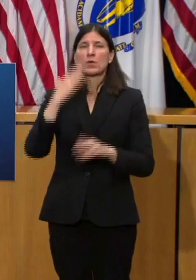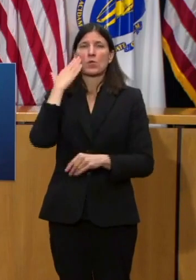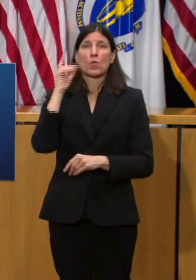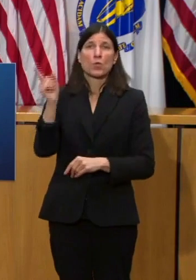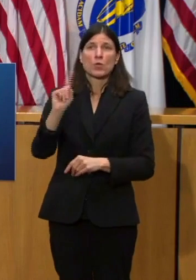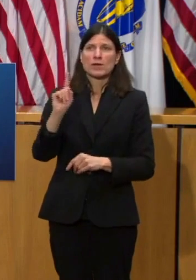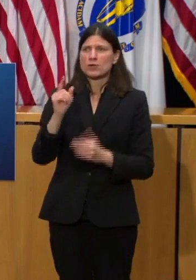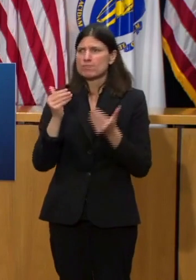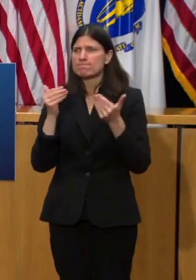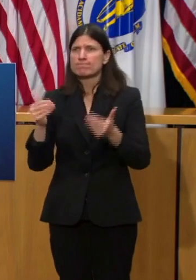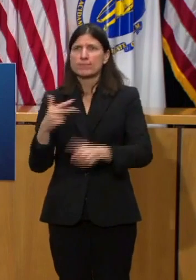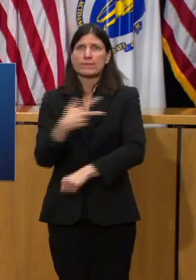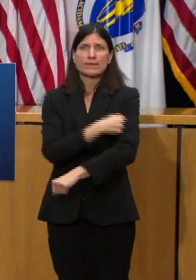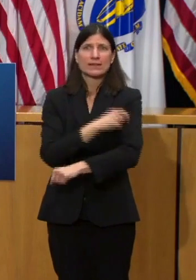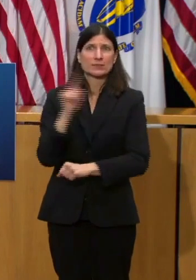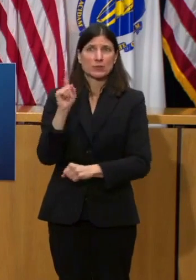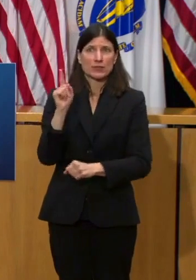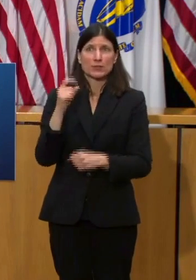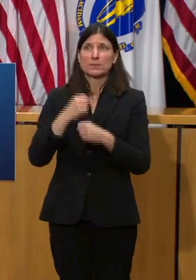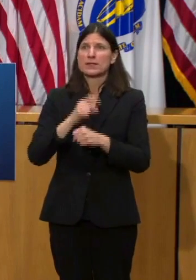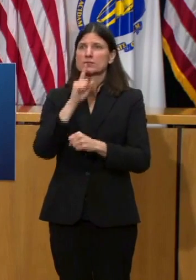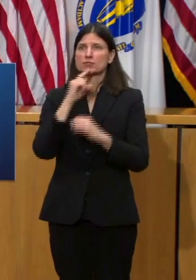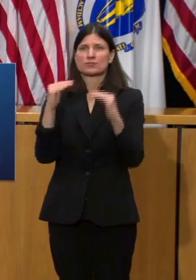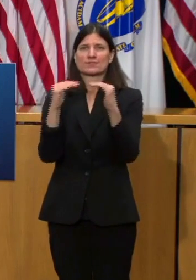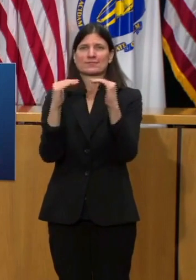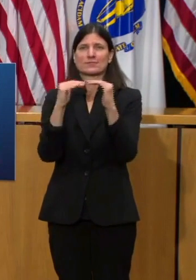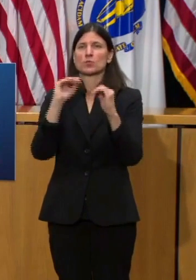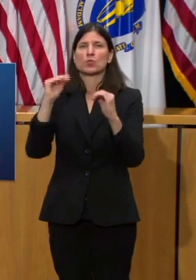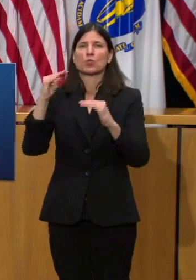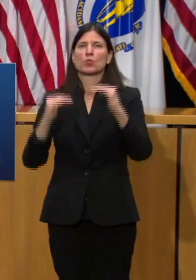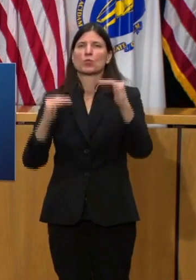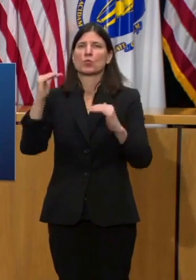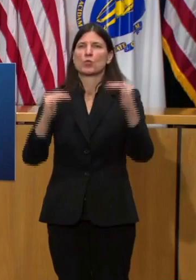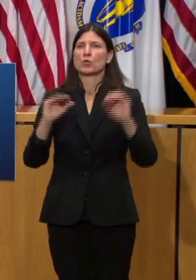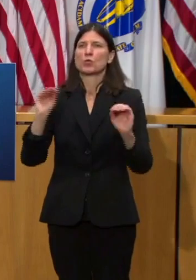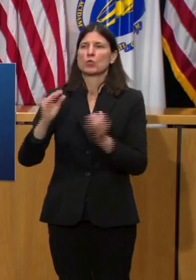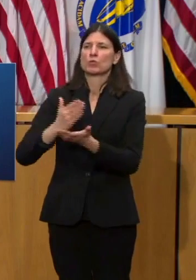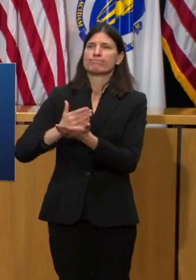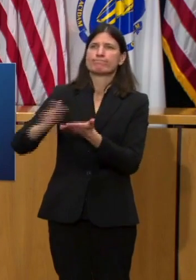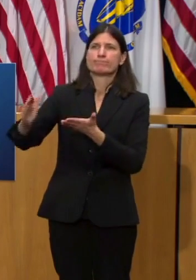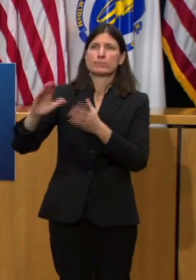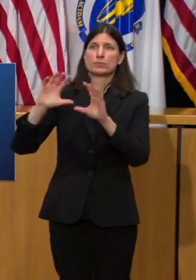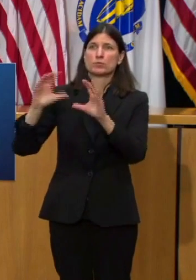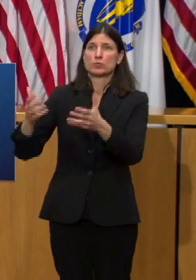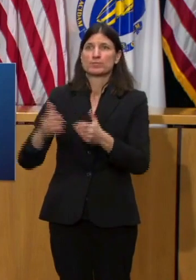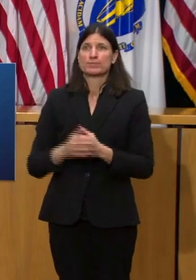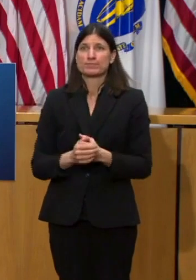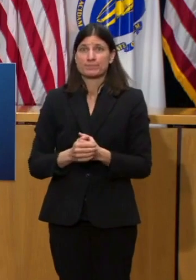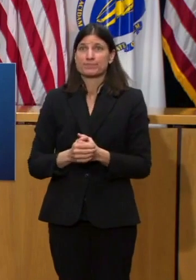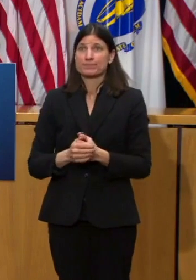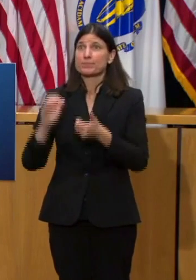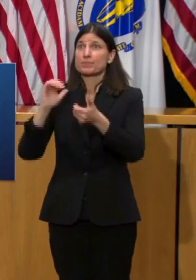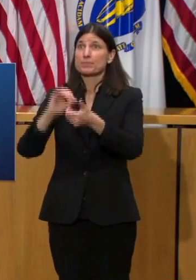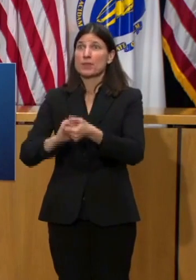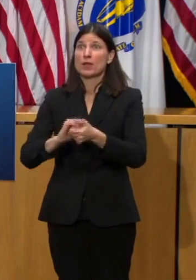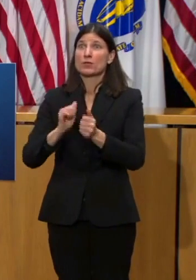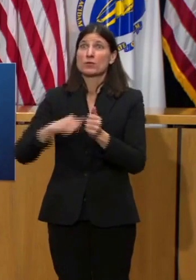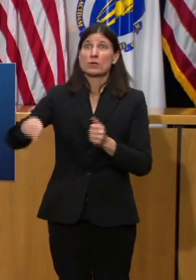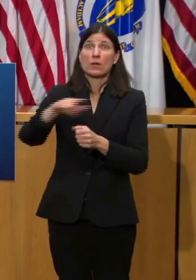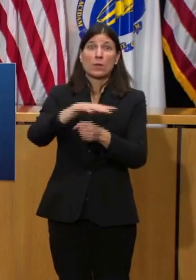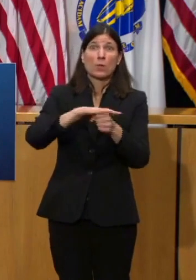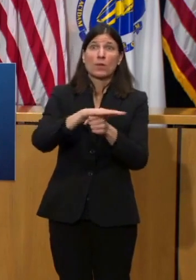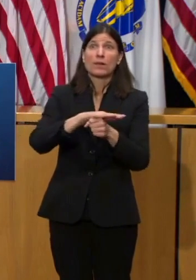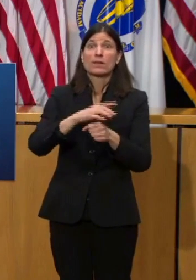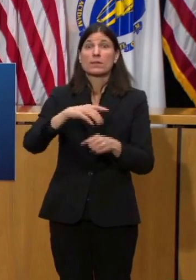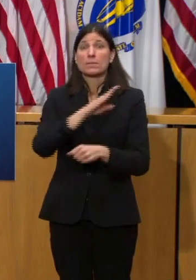efficiency. Working with our local officials and local boards of health is an integral part of our process. Our administration has been